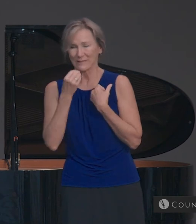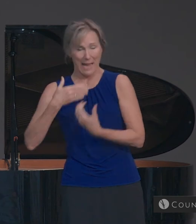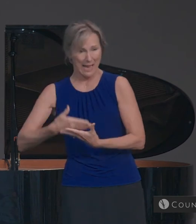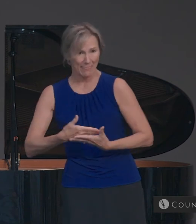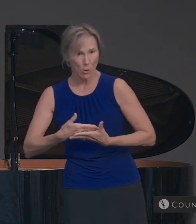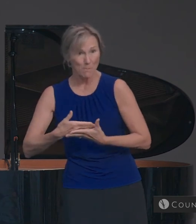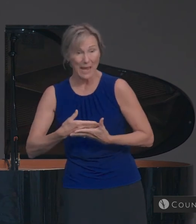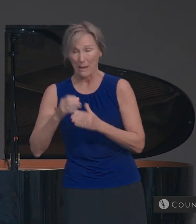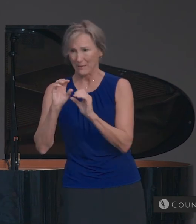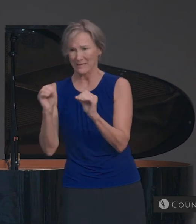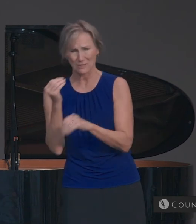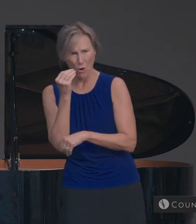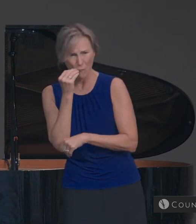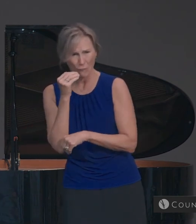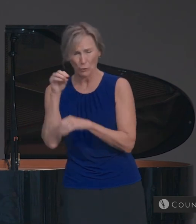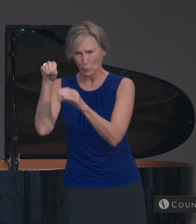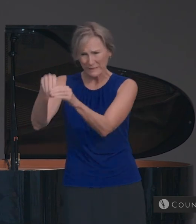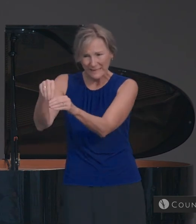was scarce.